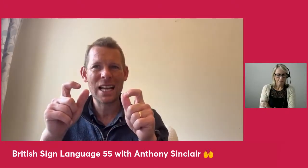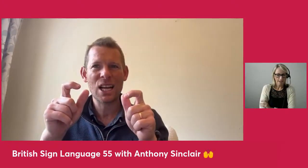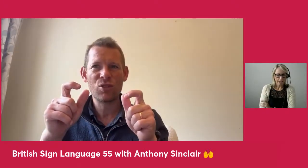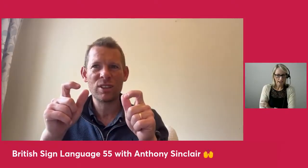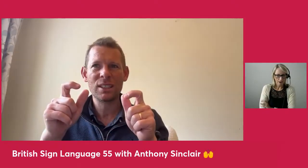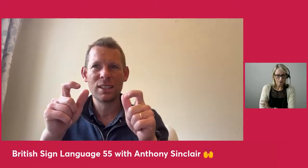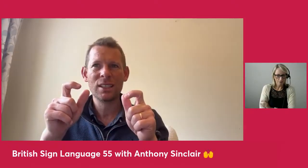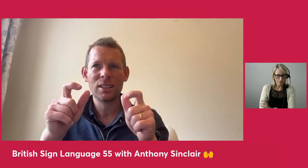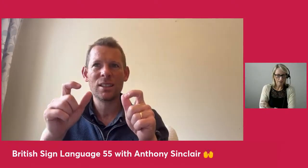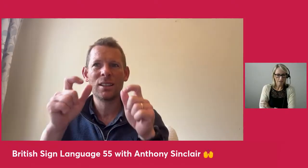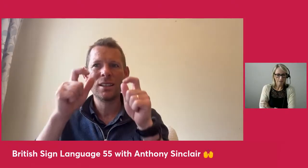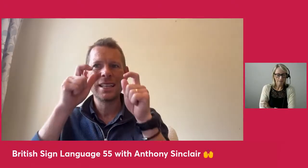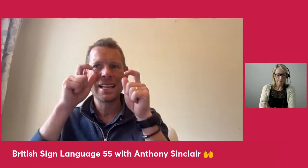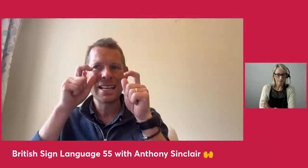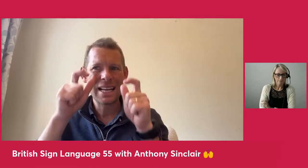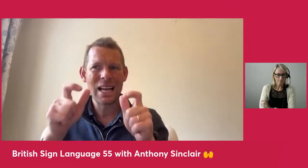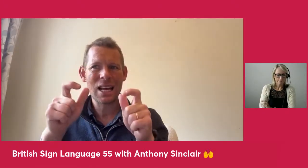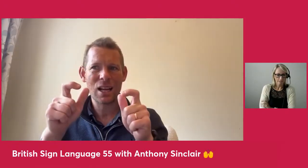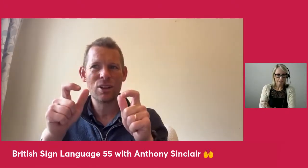And care.